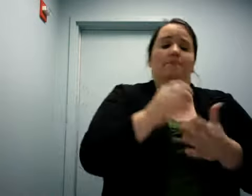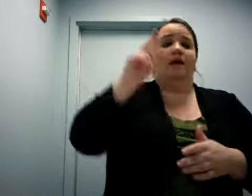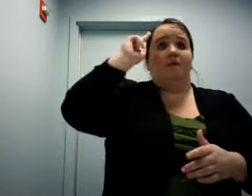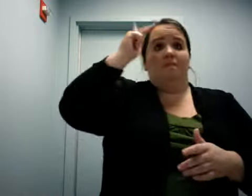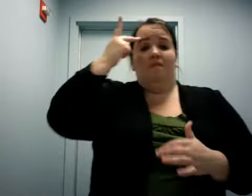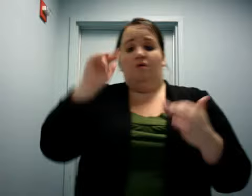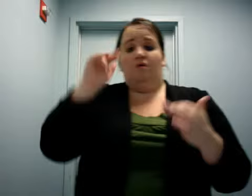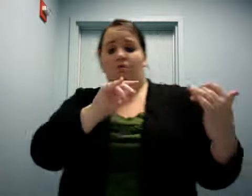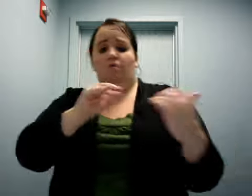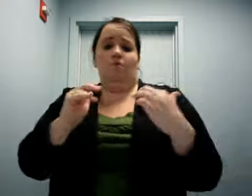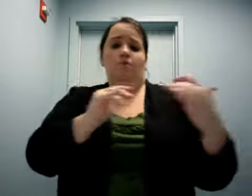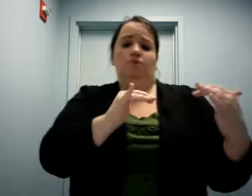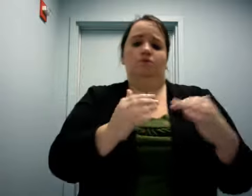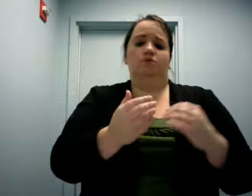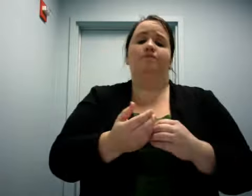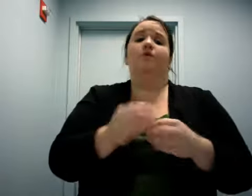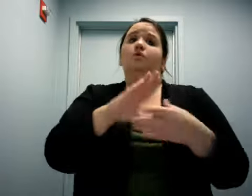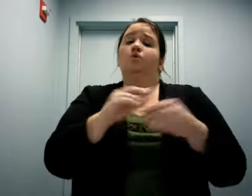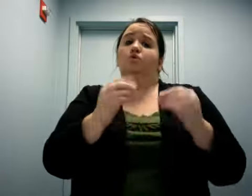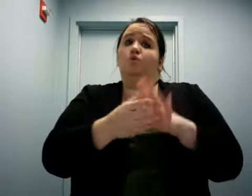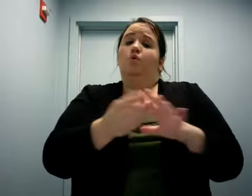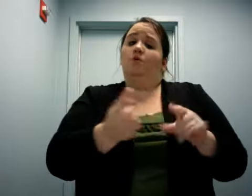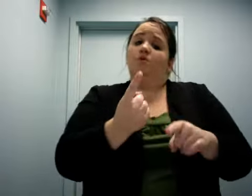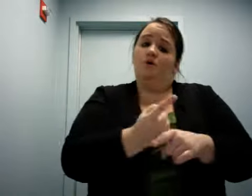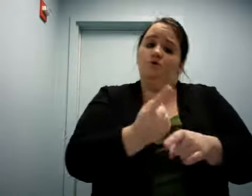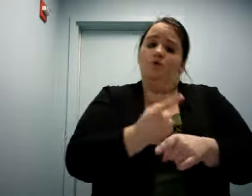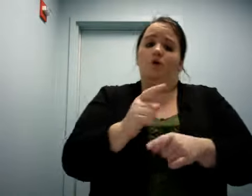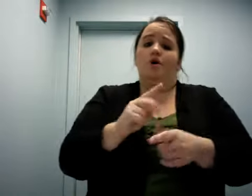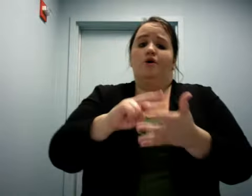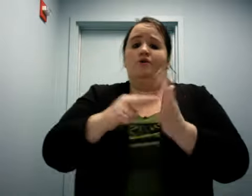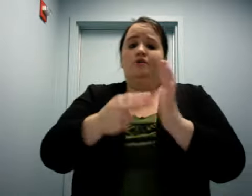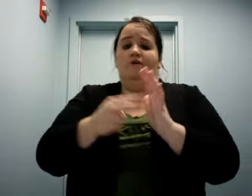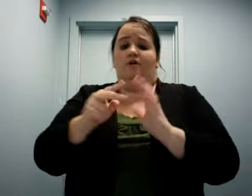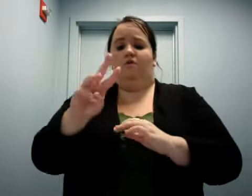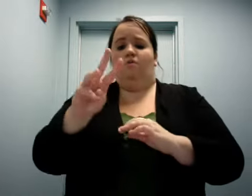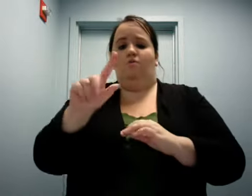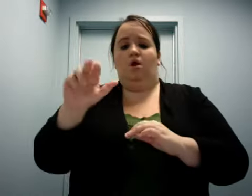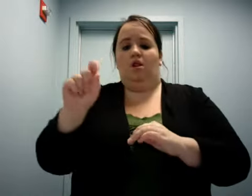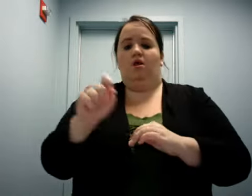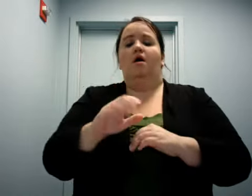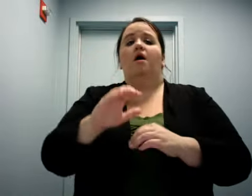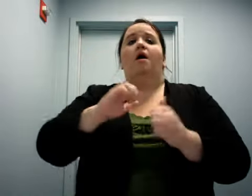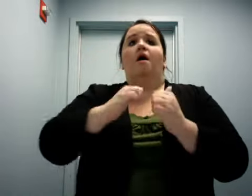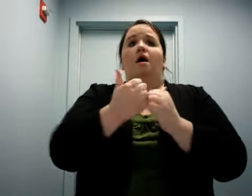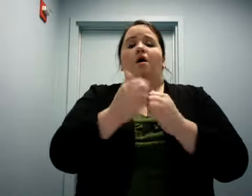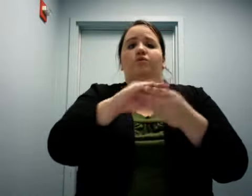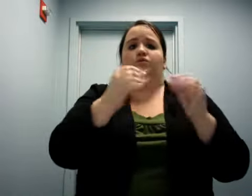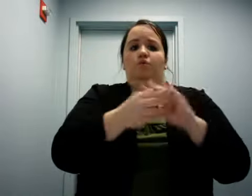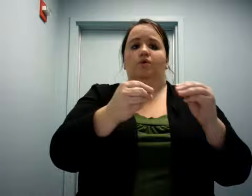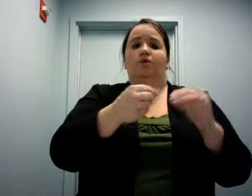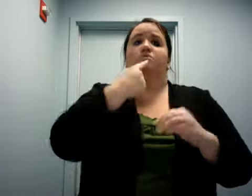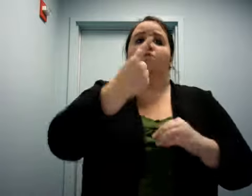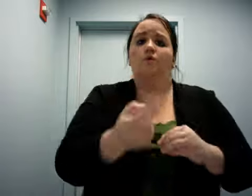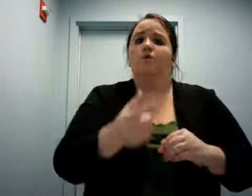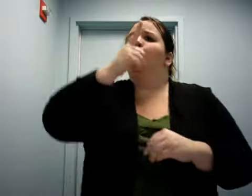stories too are defined by the principle of Mkale. How they are told, who tells them, when they are told,